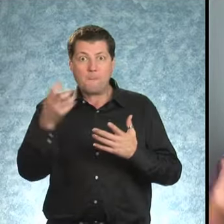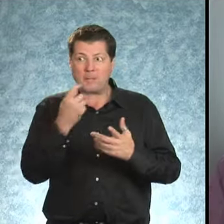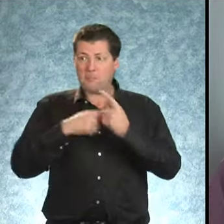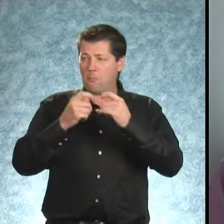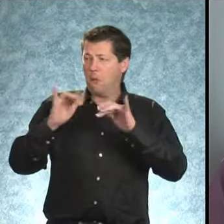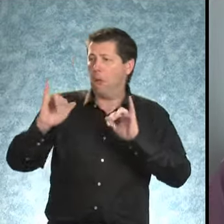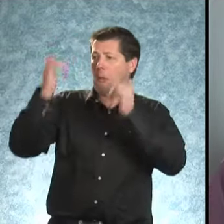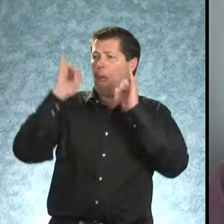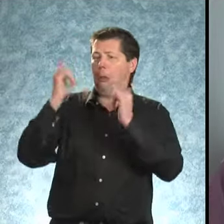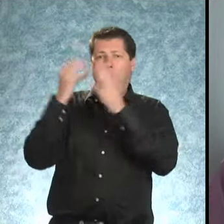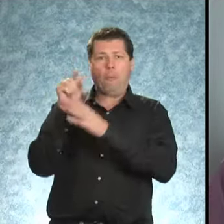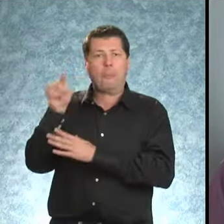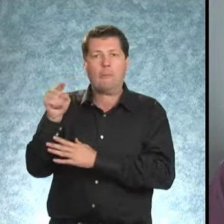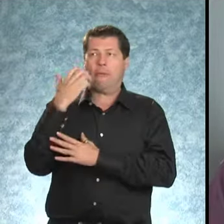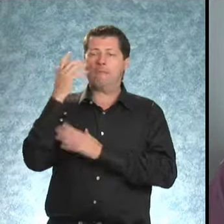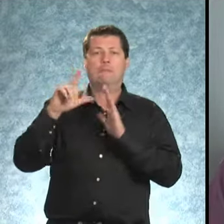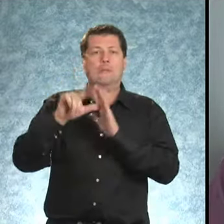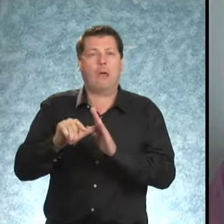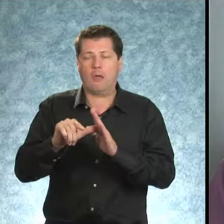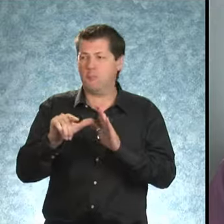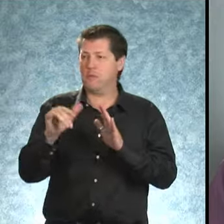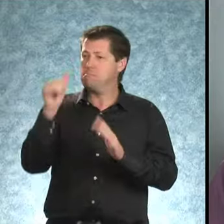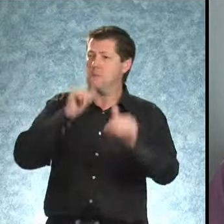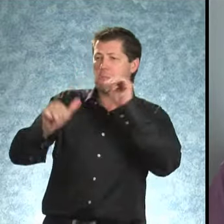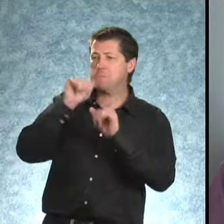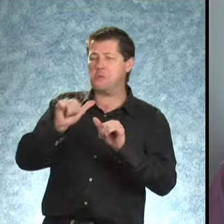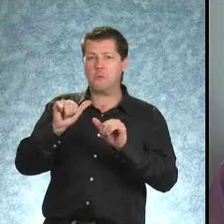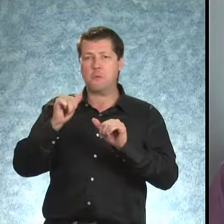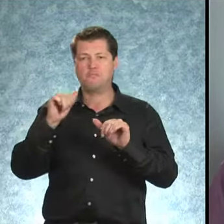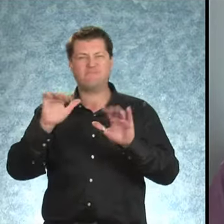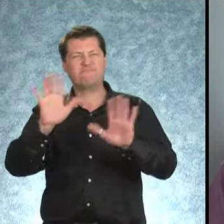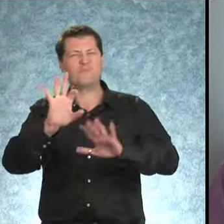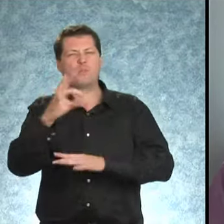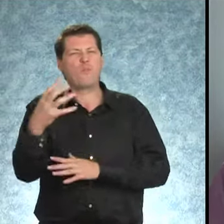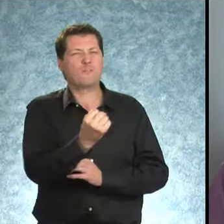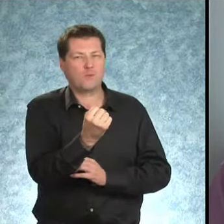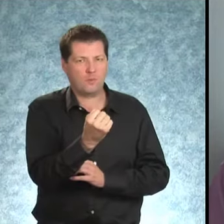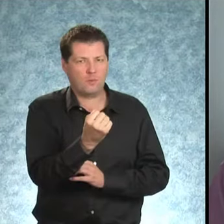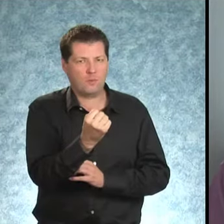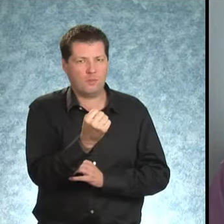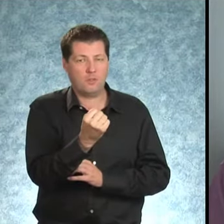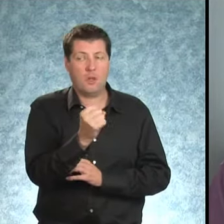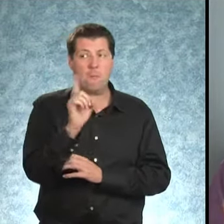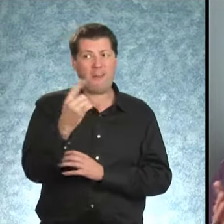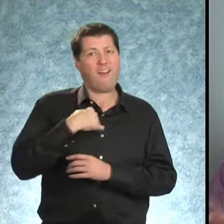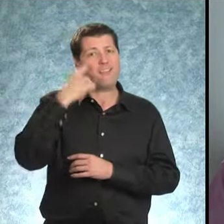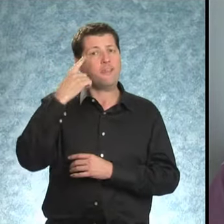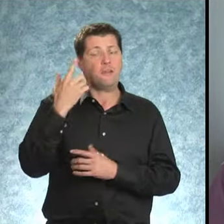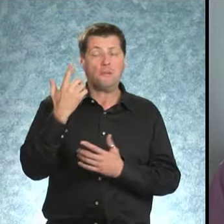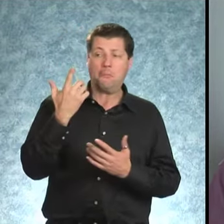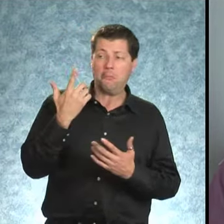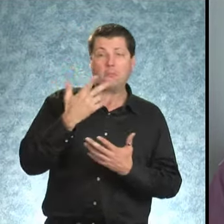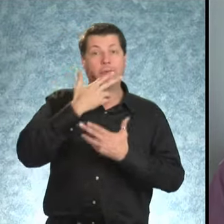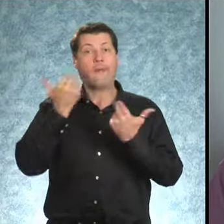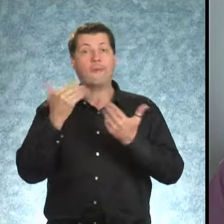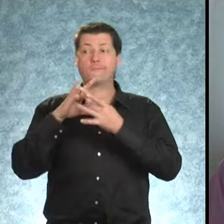have to socialise with your neighbours. You don't have to go out and have a beer with them every second night or every night. But I think a